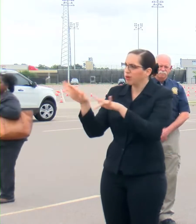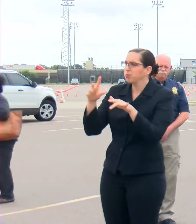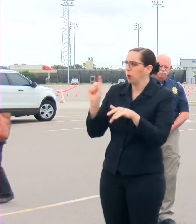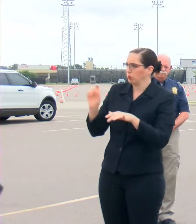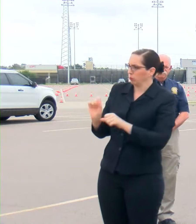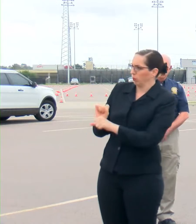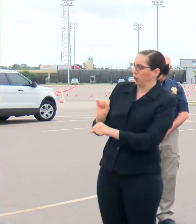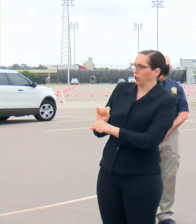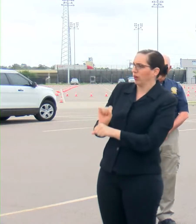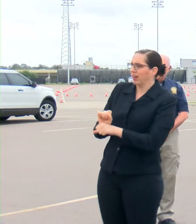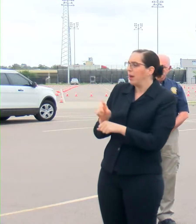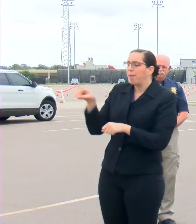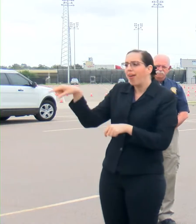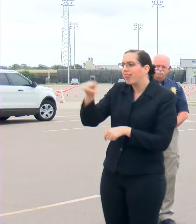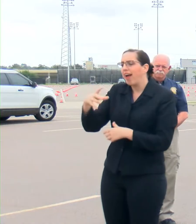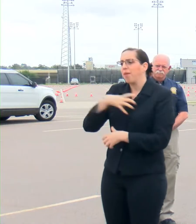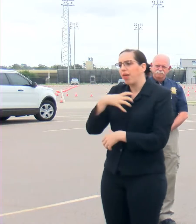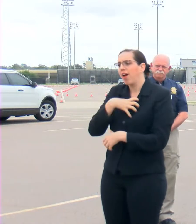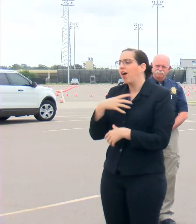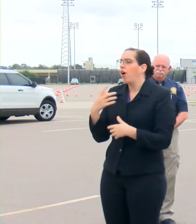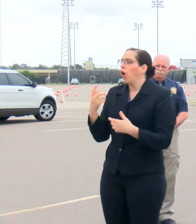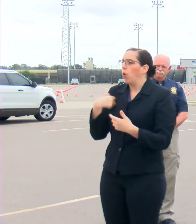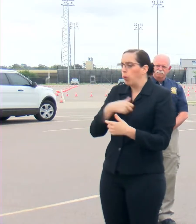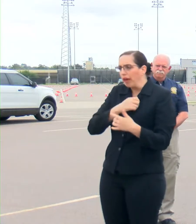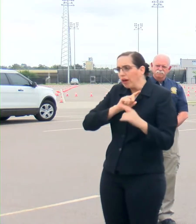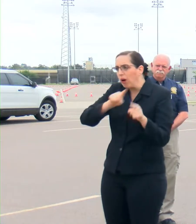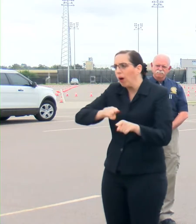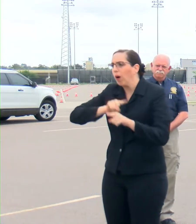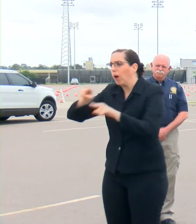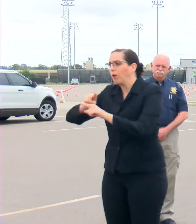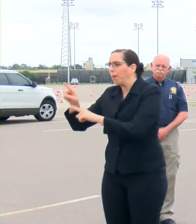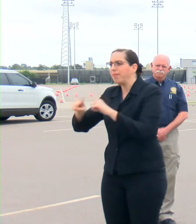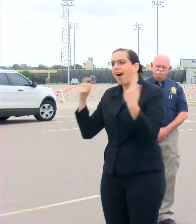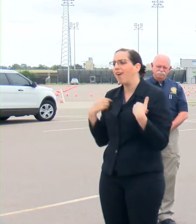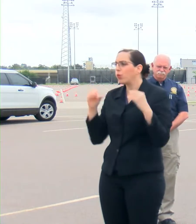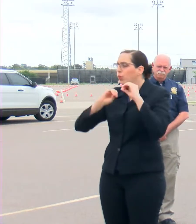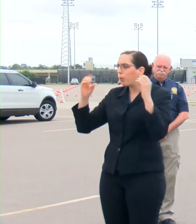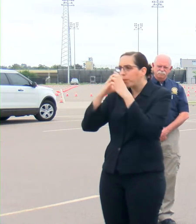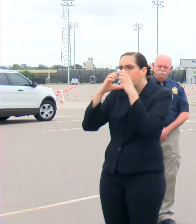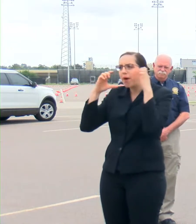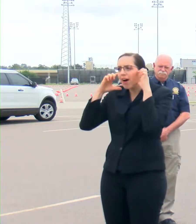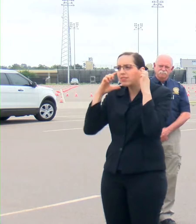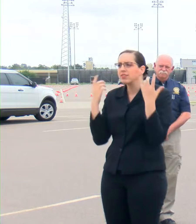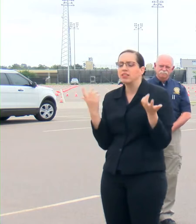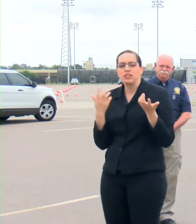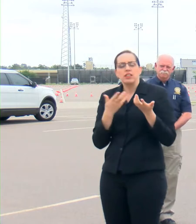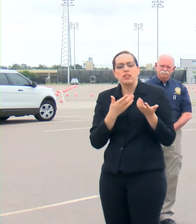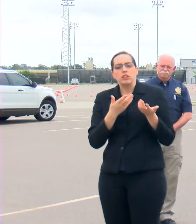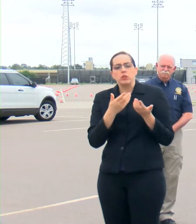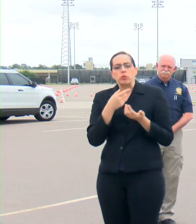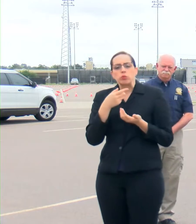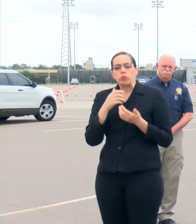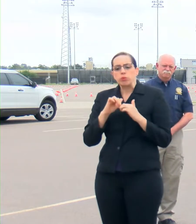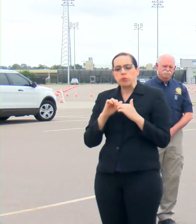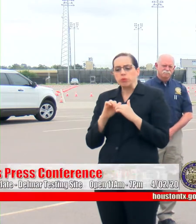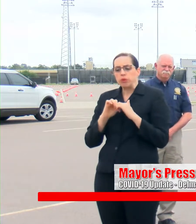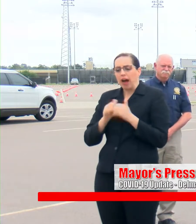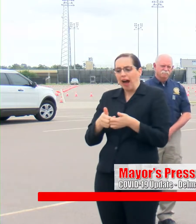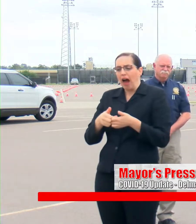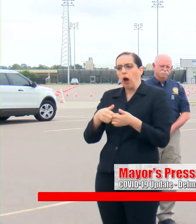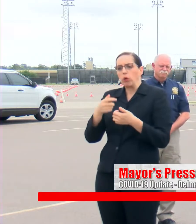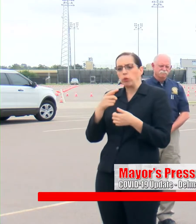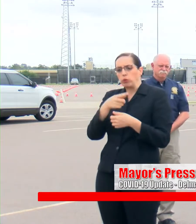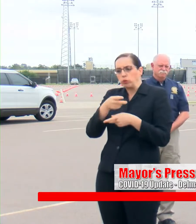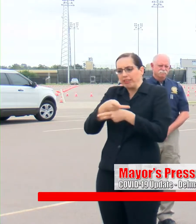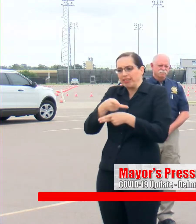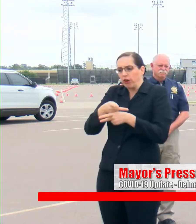do, and they keep complaining that they do outreach and they don't have the mask. So how are you actually working to take care of